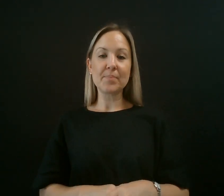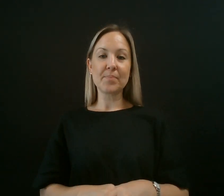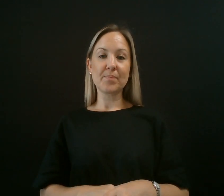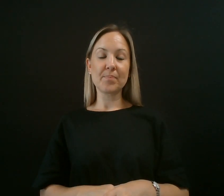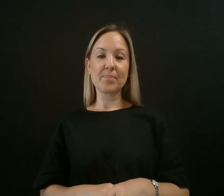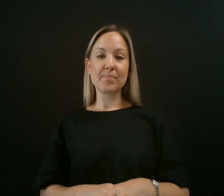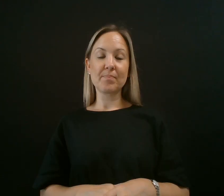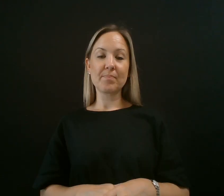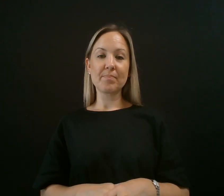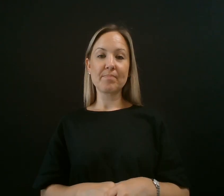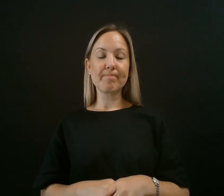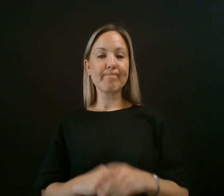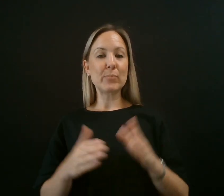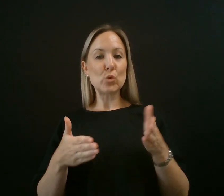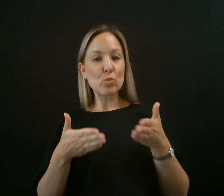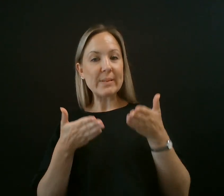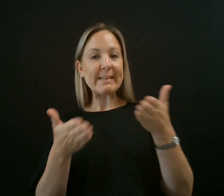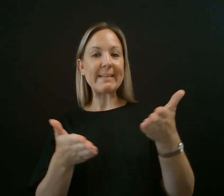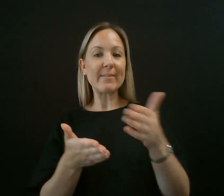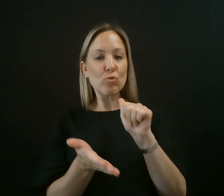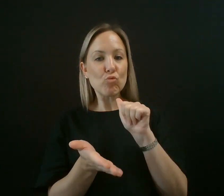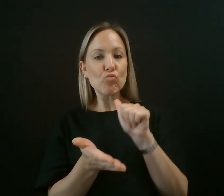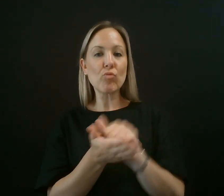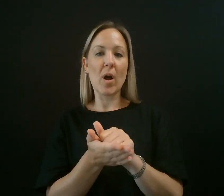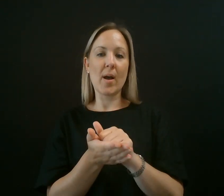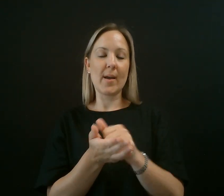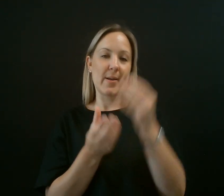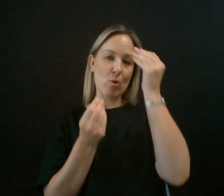to give correct written notice when you leave,